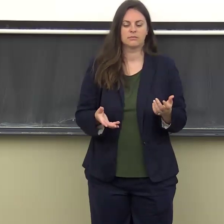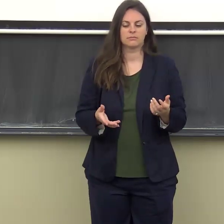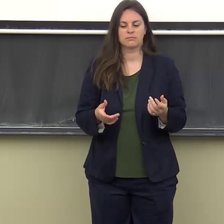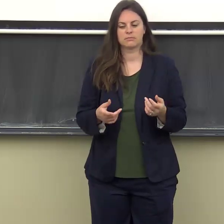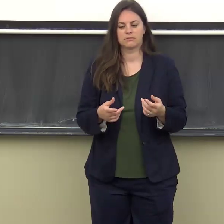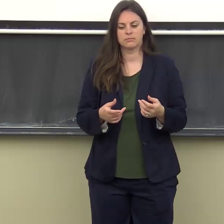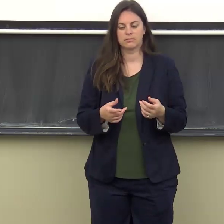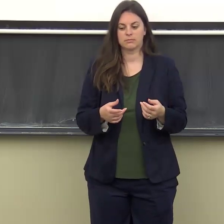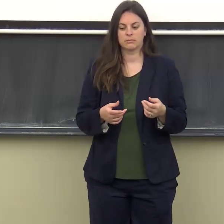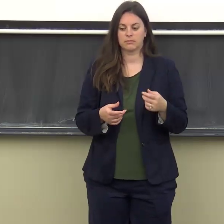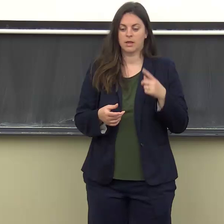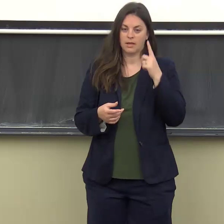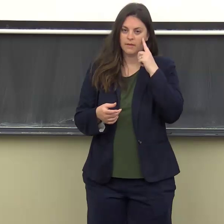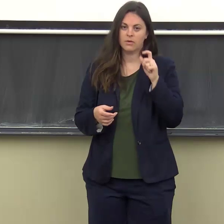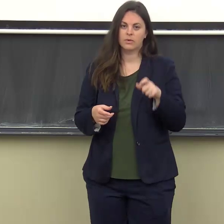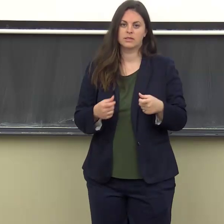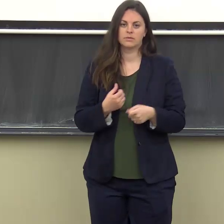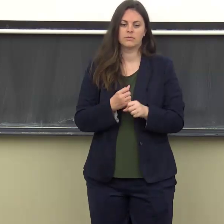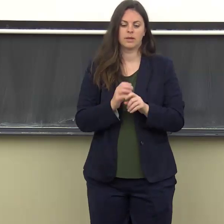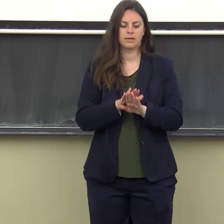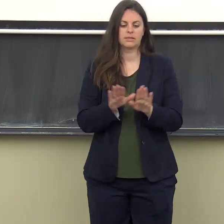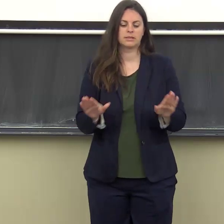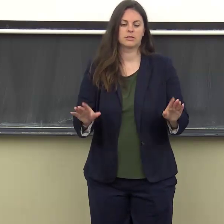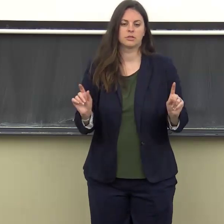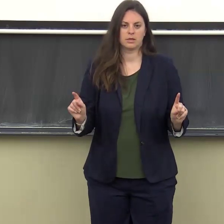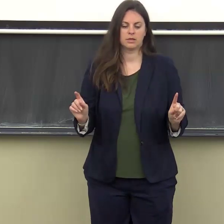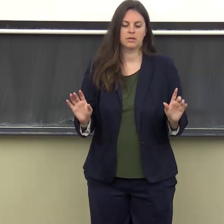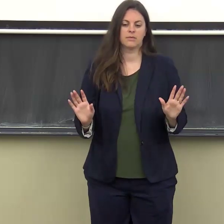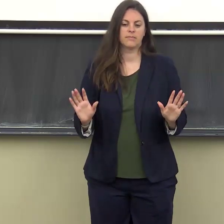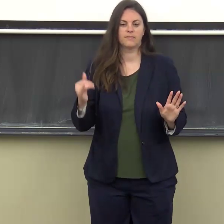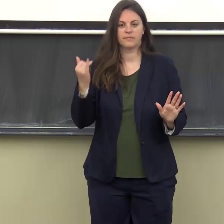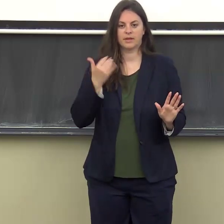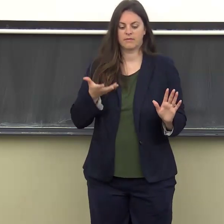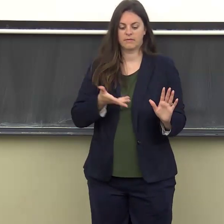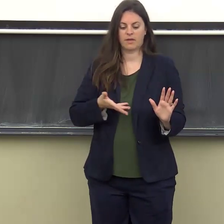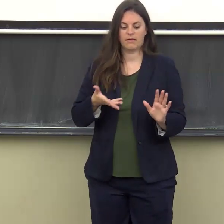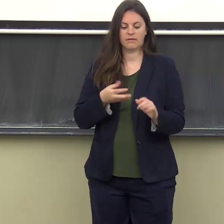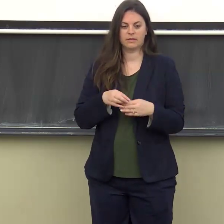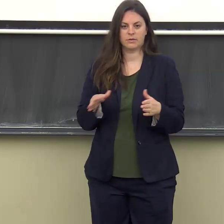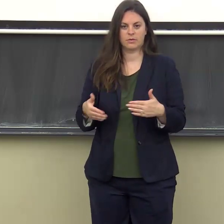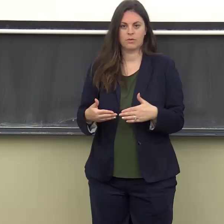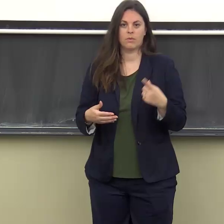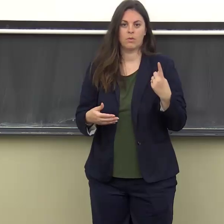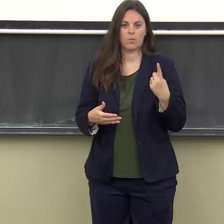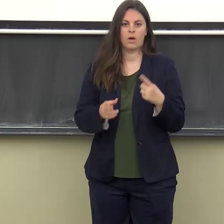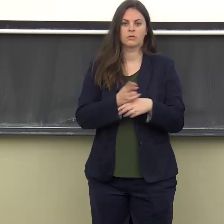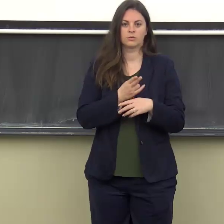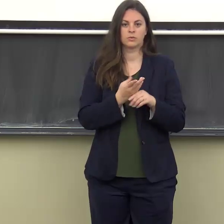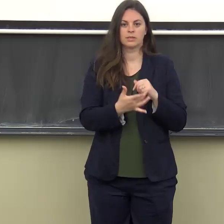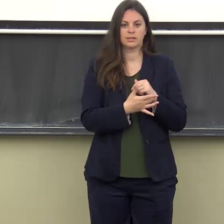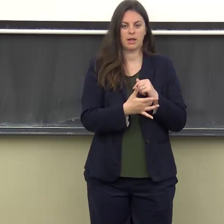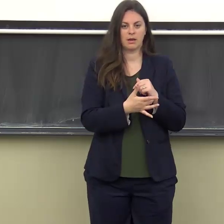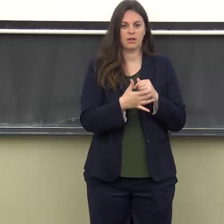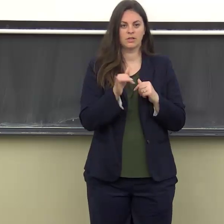but I think we need to make a distinction here, which is to say, if there's 5 of us in a room and one of us is using a technology that